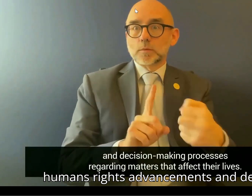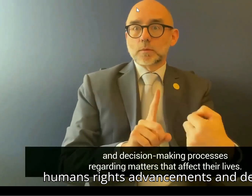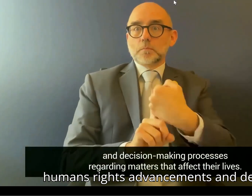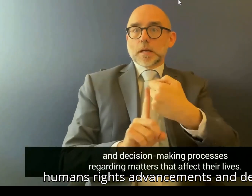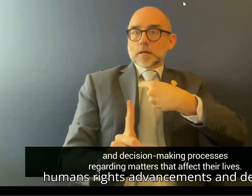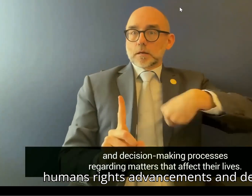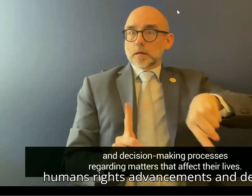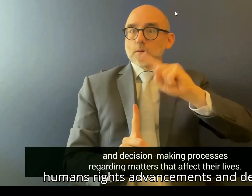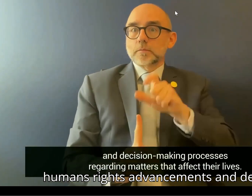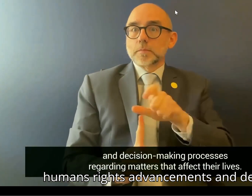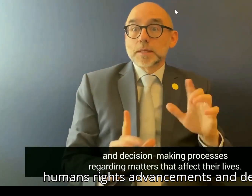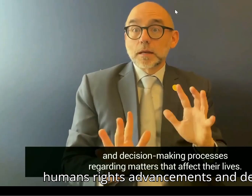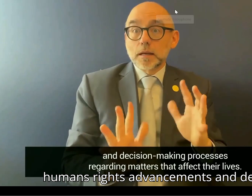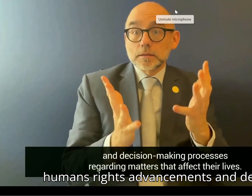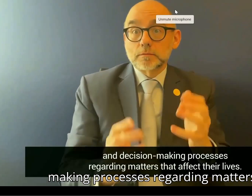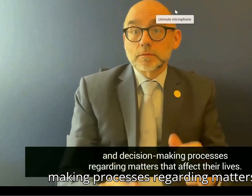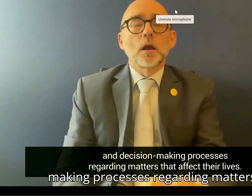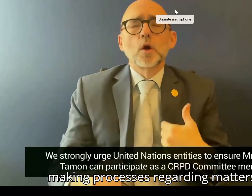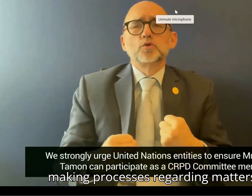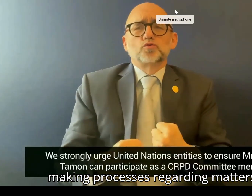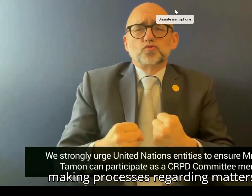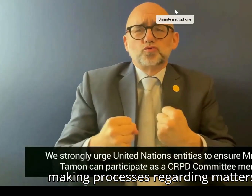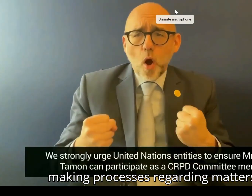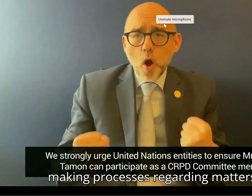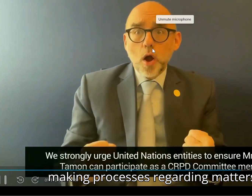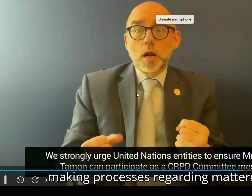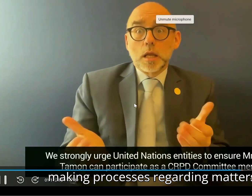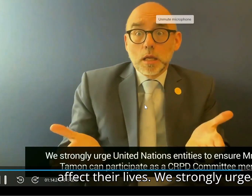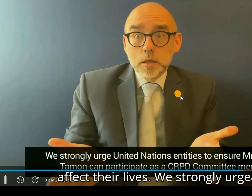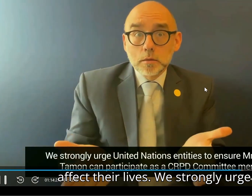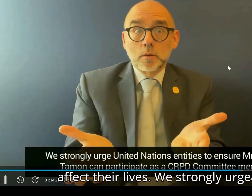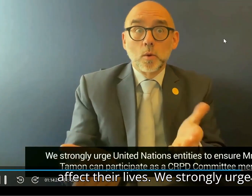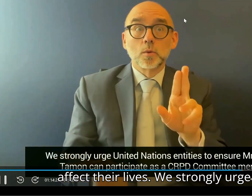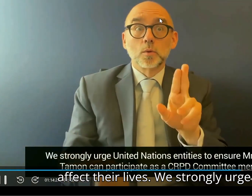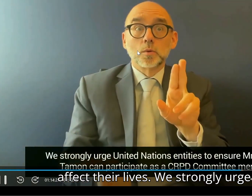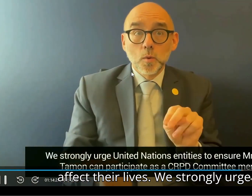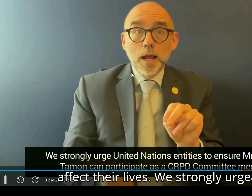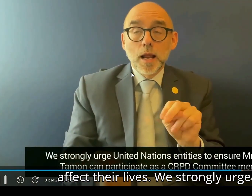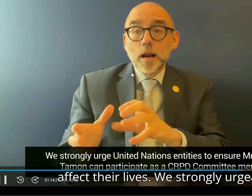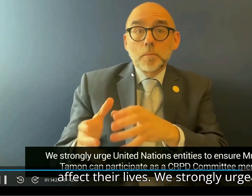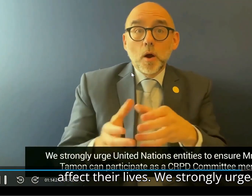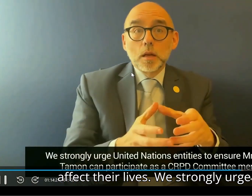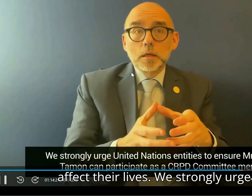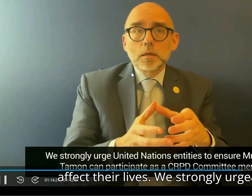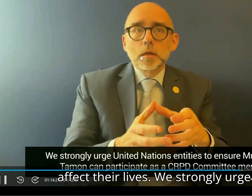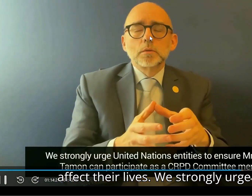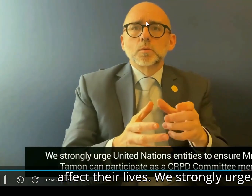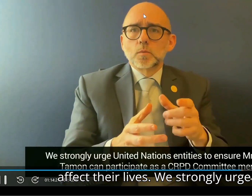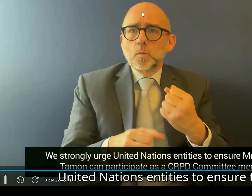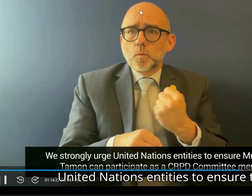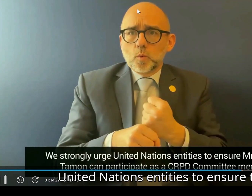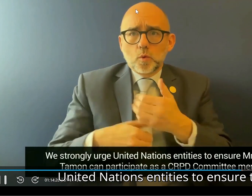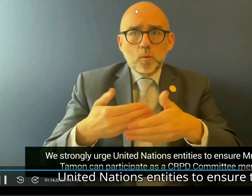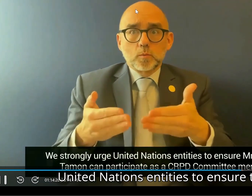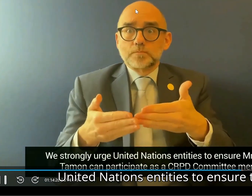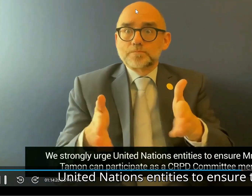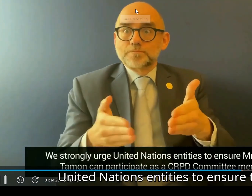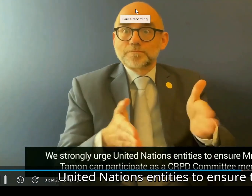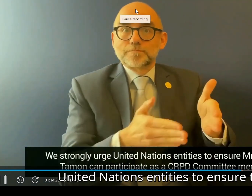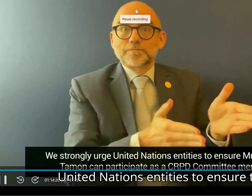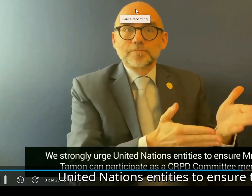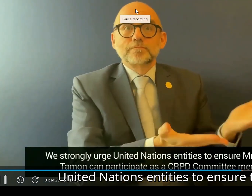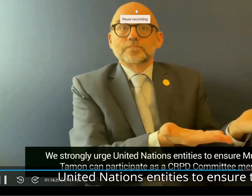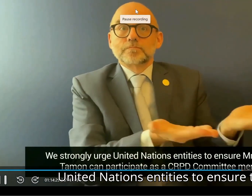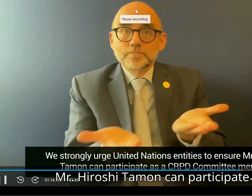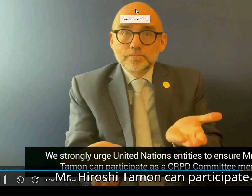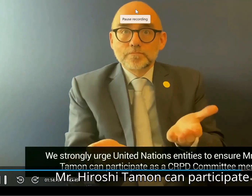human rights advancements and decision-making processes regarding matters that affect their lives. We strongly urge the United Nations